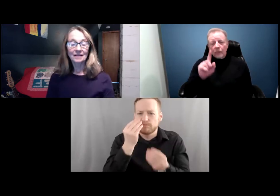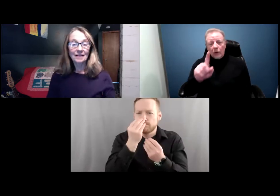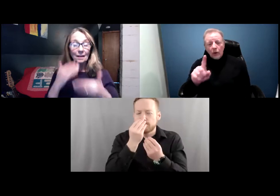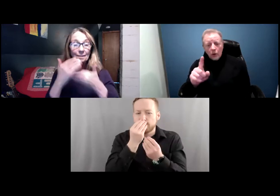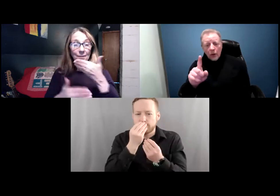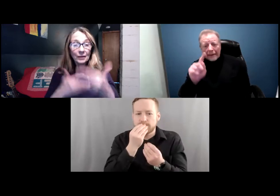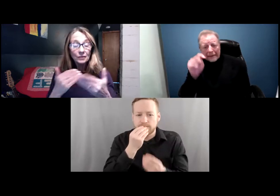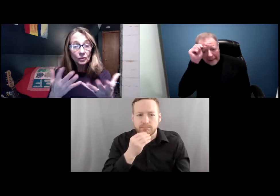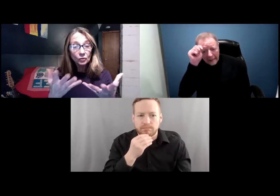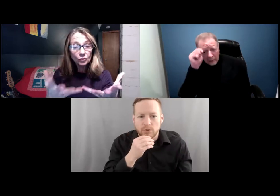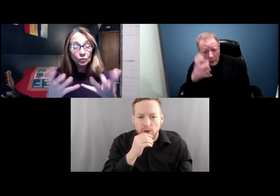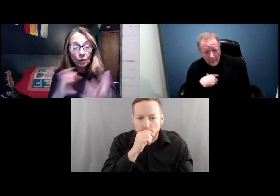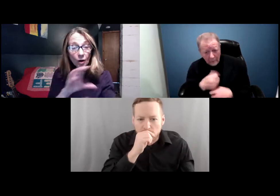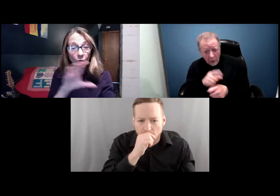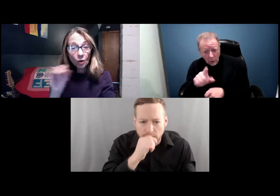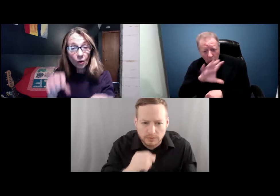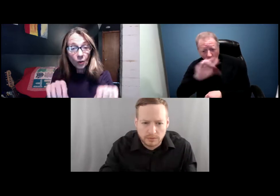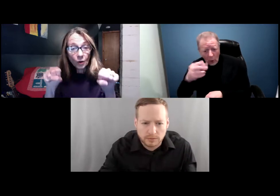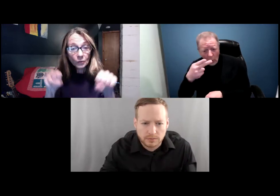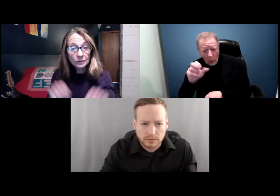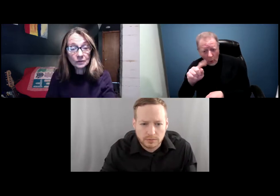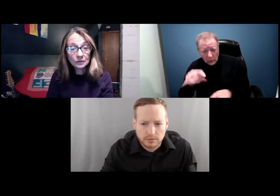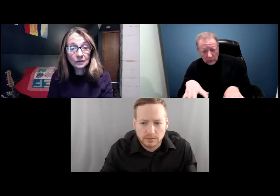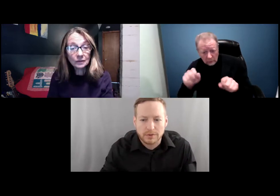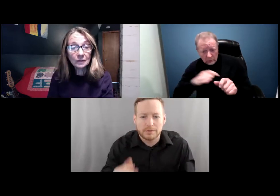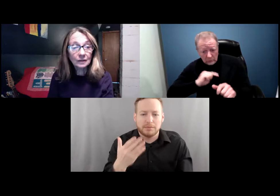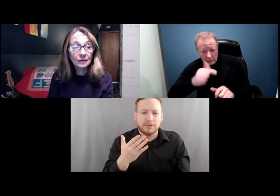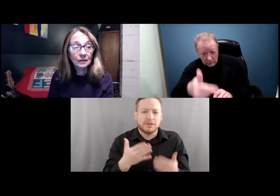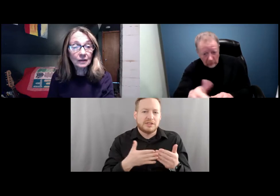co-host, Tim. I'll make you co-host and then you should be able to share.